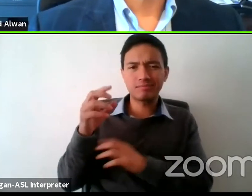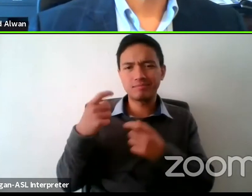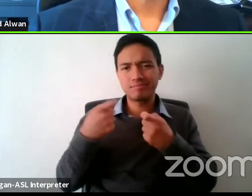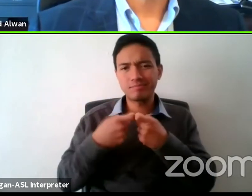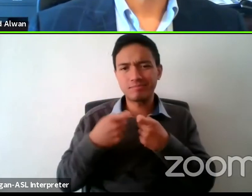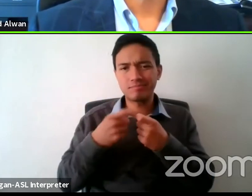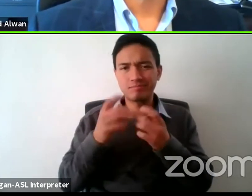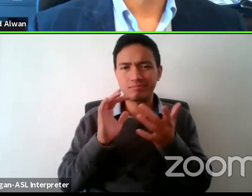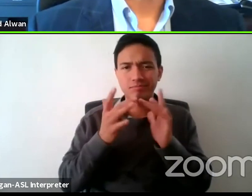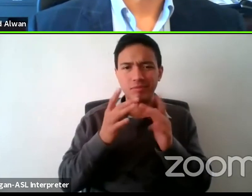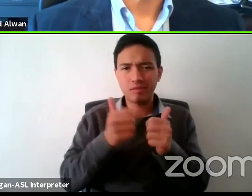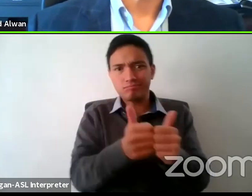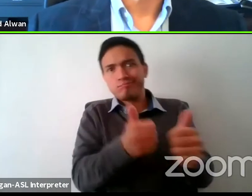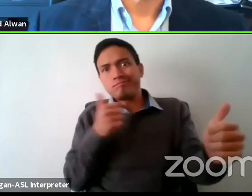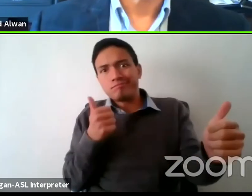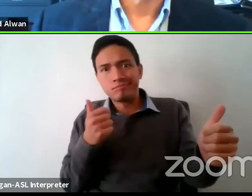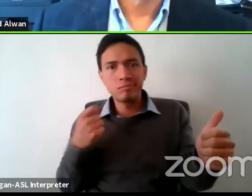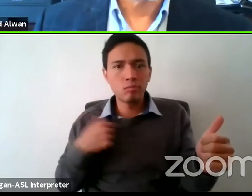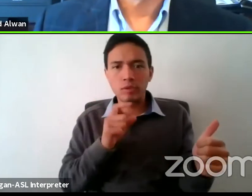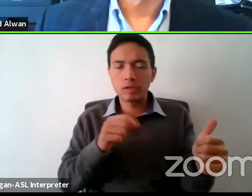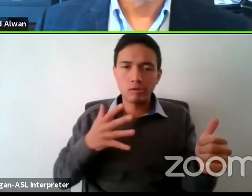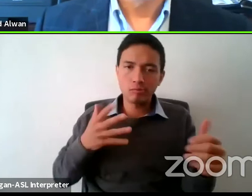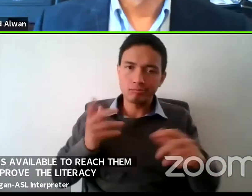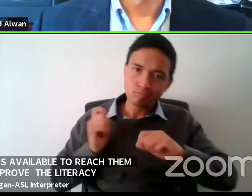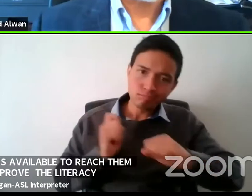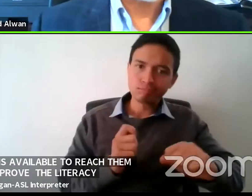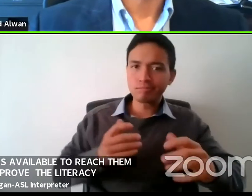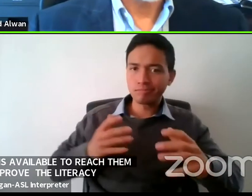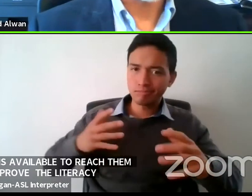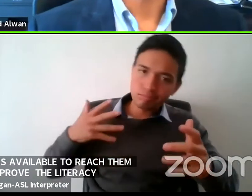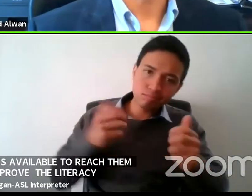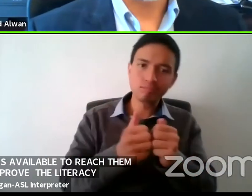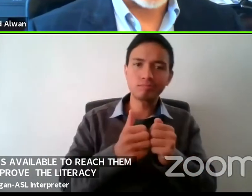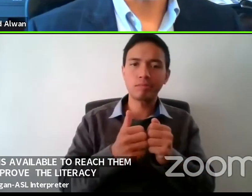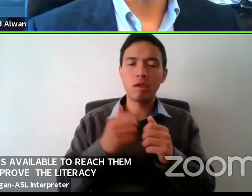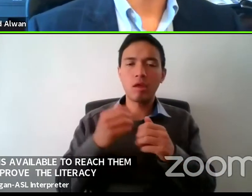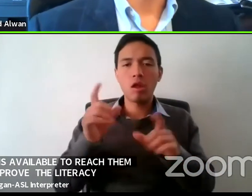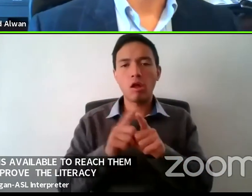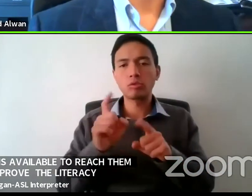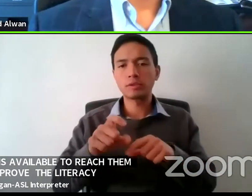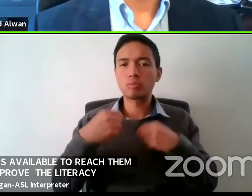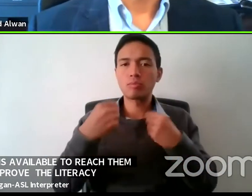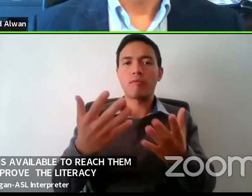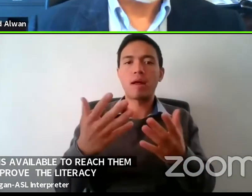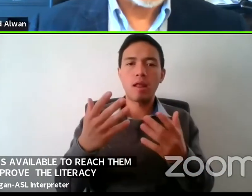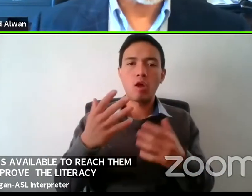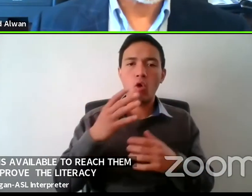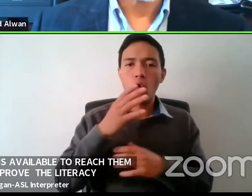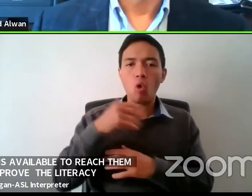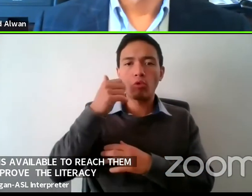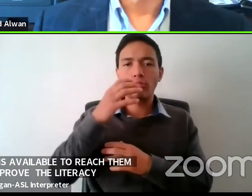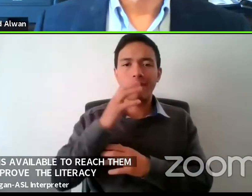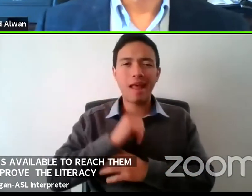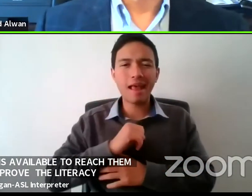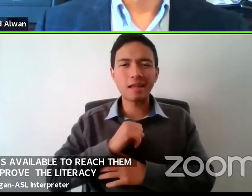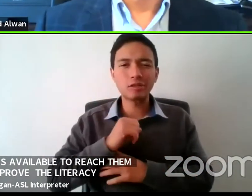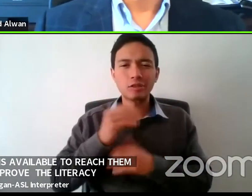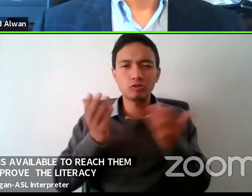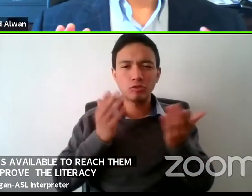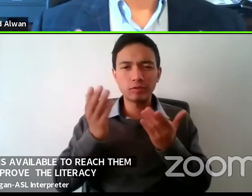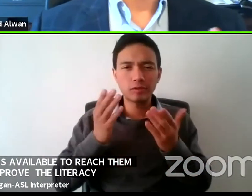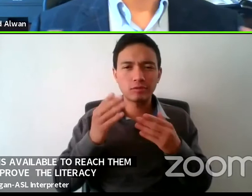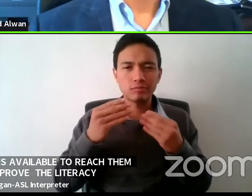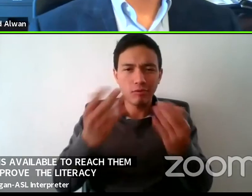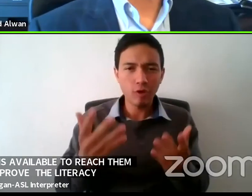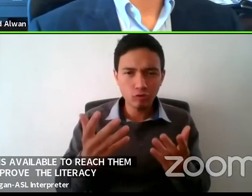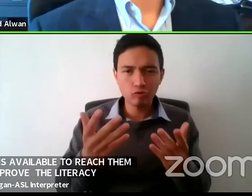also, care services, the older aging services providers are an important stakeholder because they